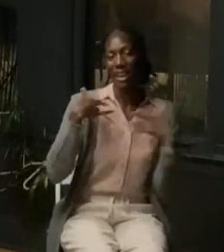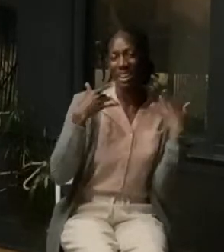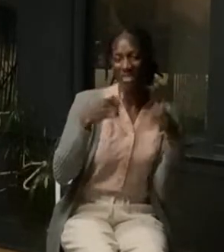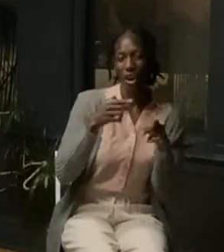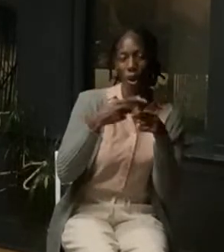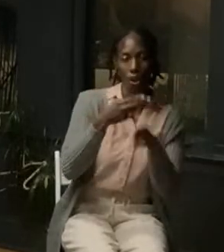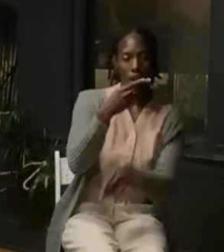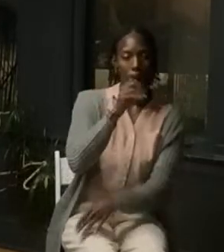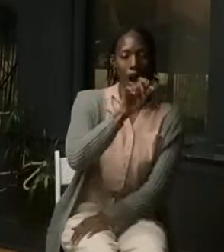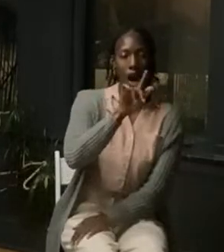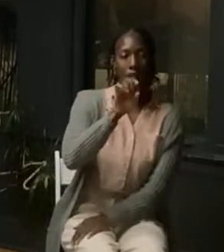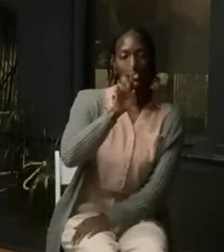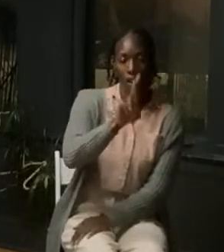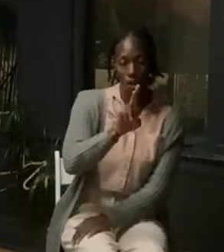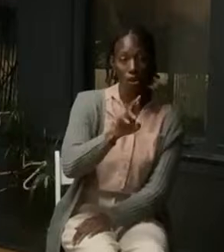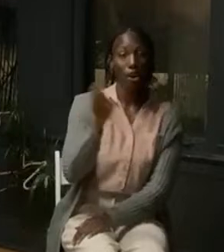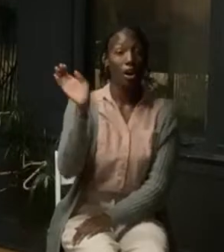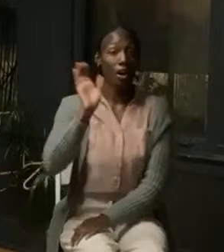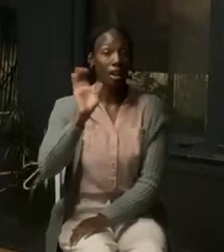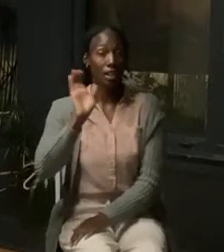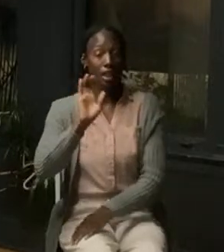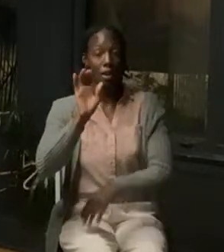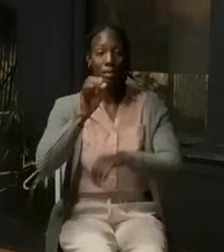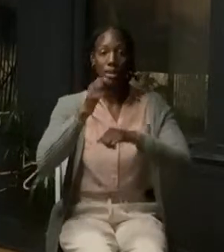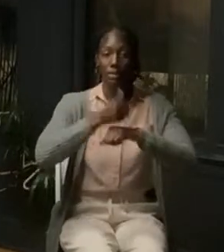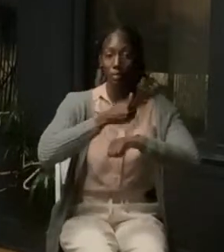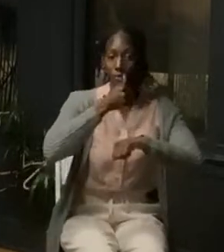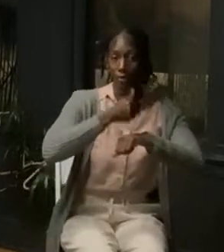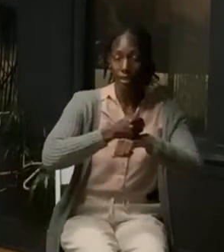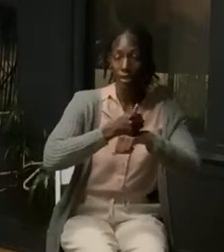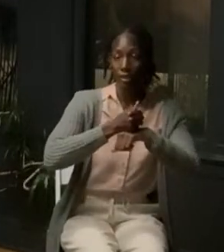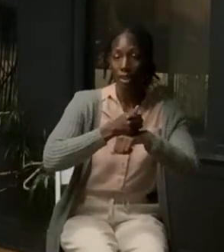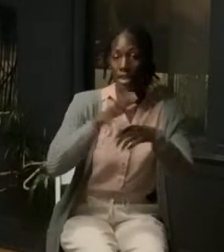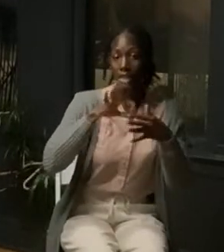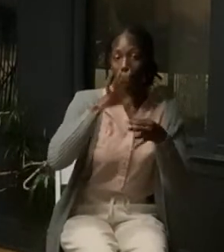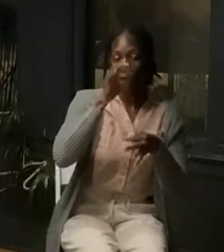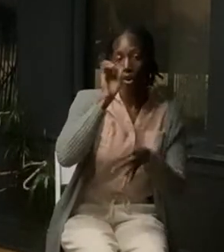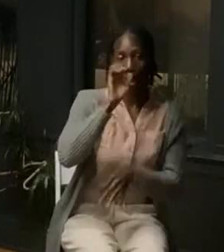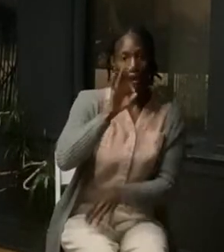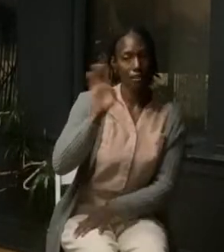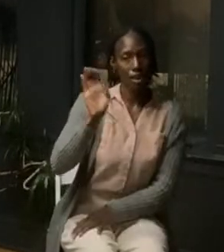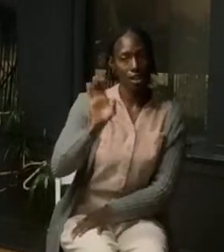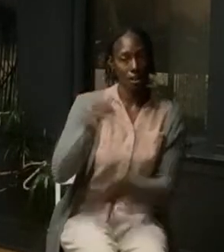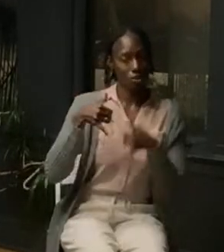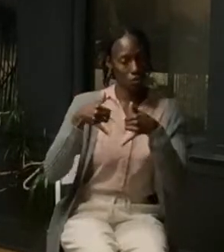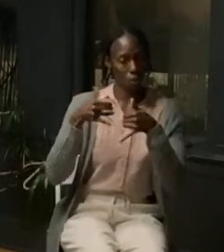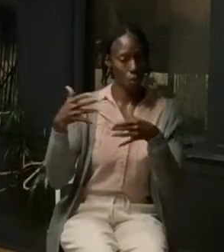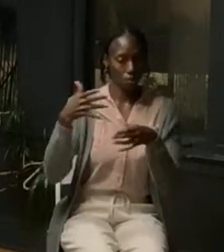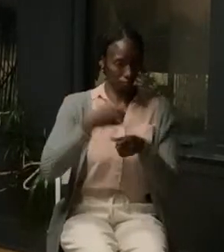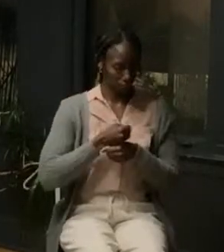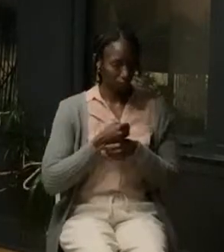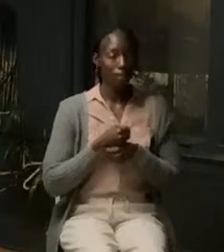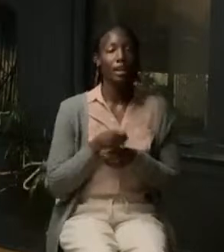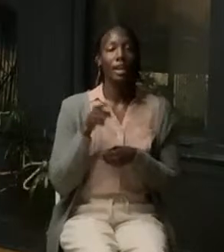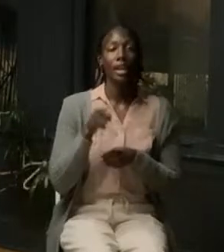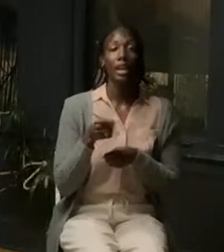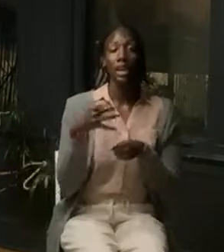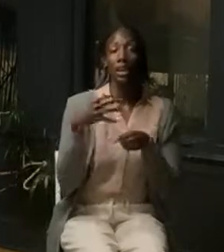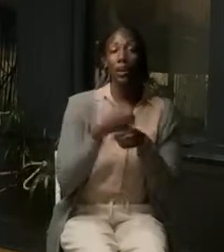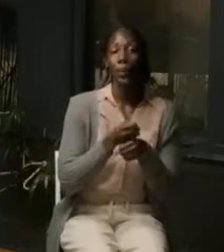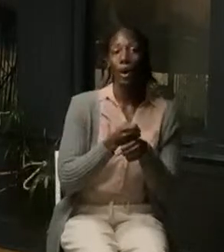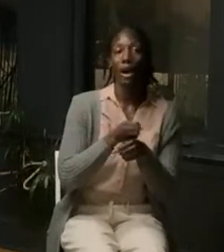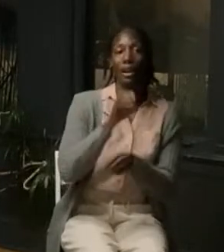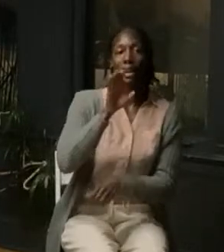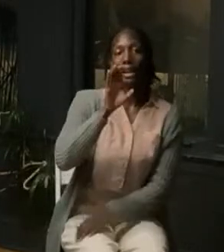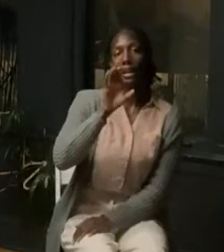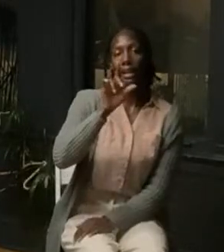and a 2018 Columbus Foundation Spirit of Columbus Award recipient. He's the 2022 winner of the Press Club of Cleveland's Award